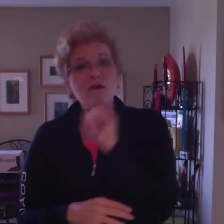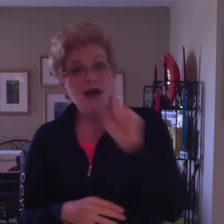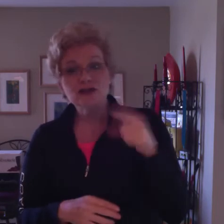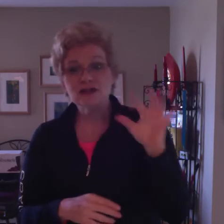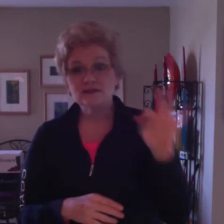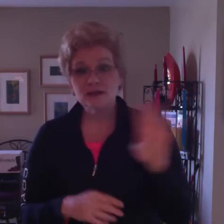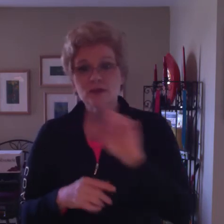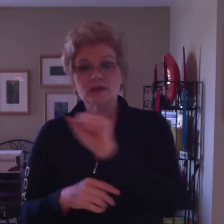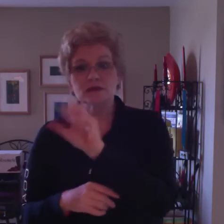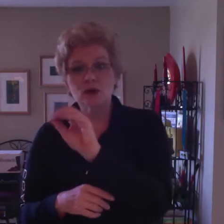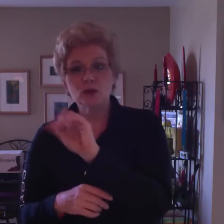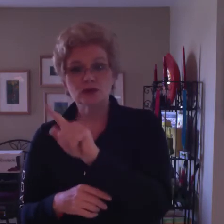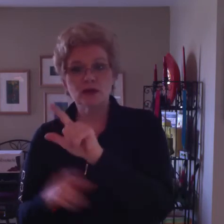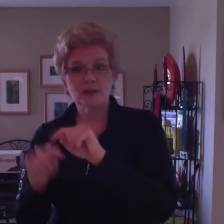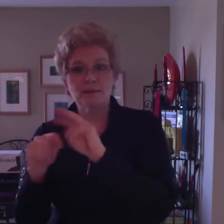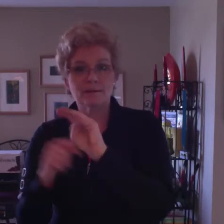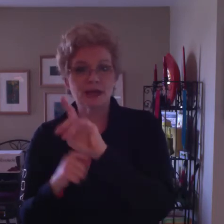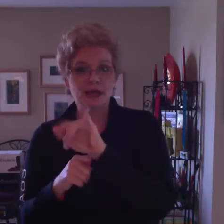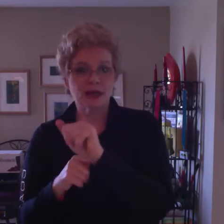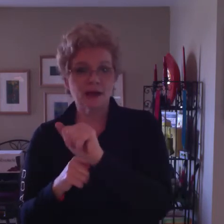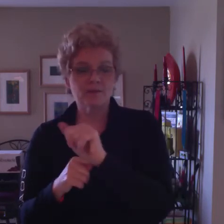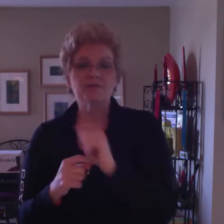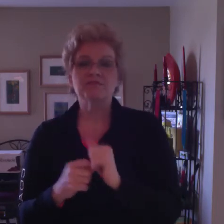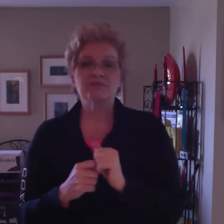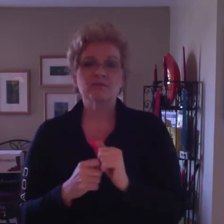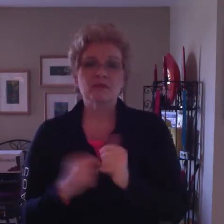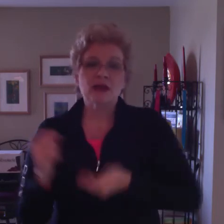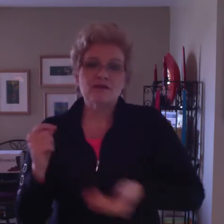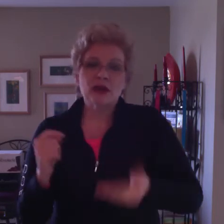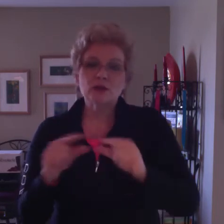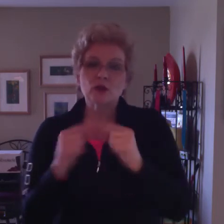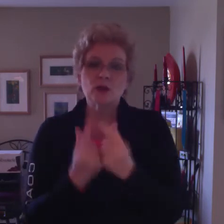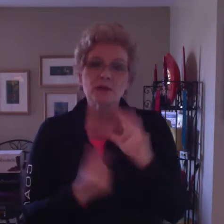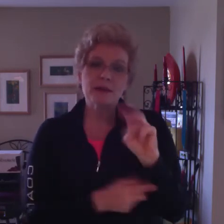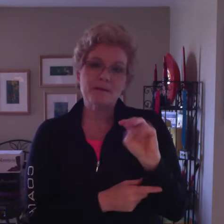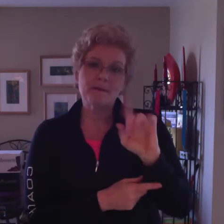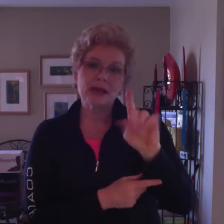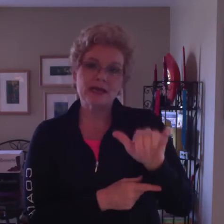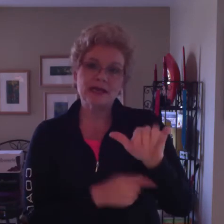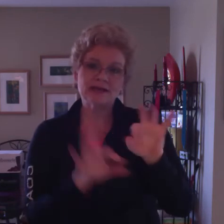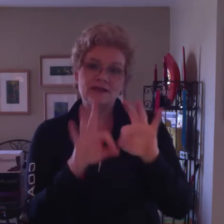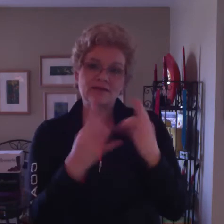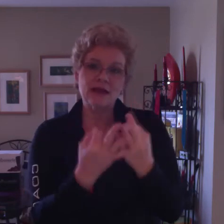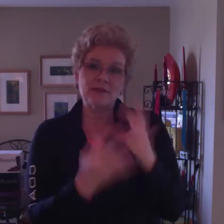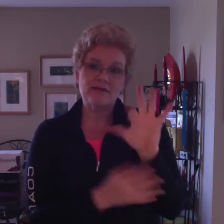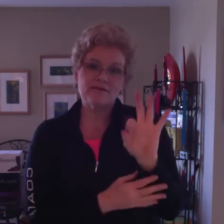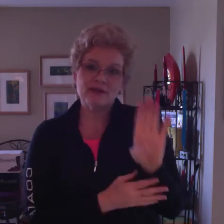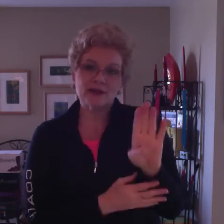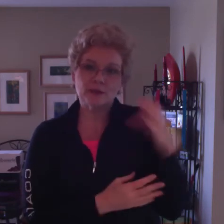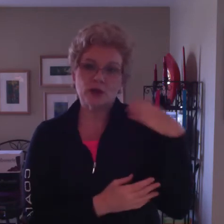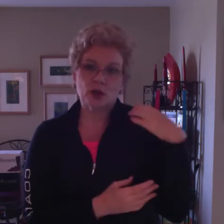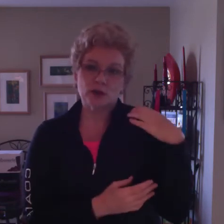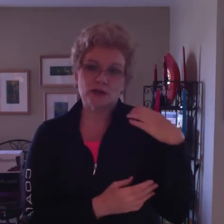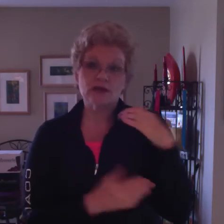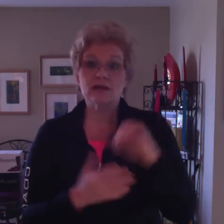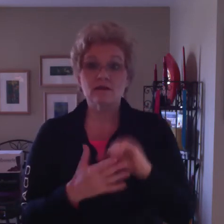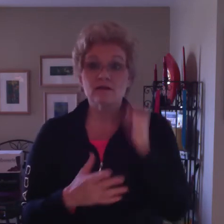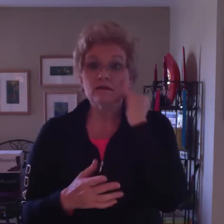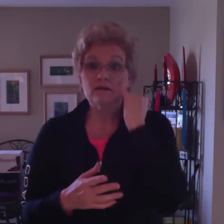to a group called Mindy's Family of Facebook Coaches. If you're one of my coaches, you've received an email with that